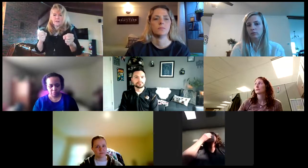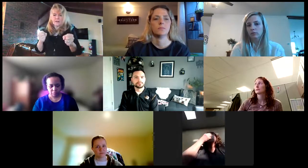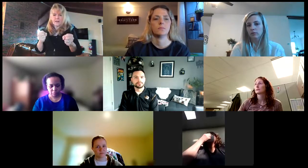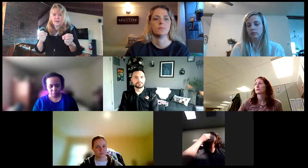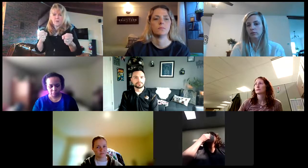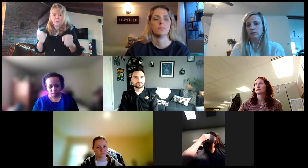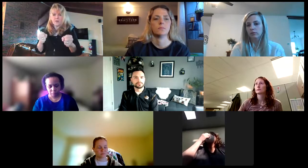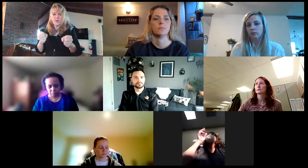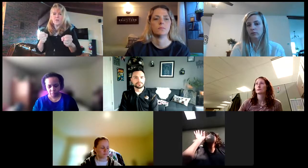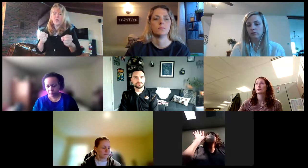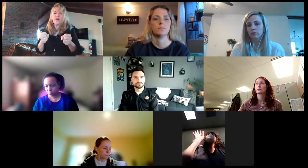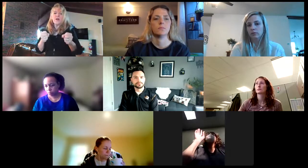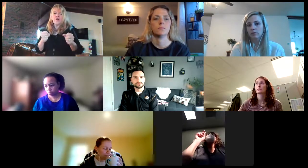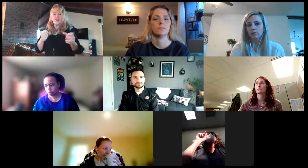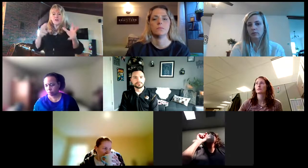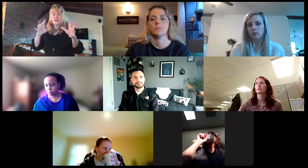finger spelling a word to you.